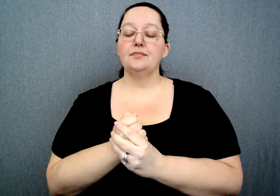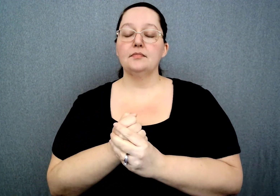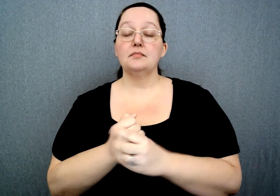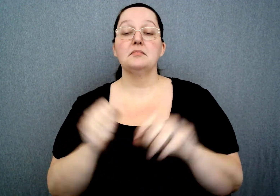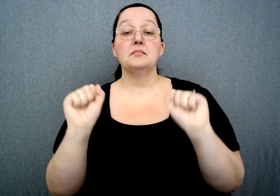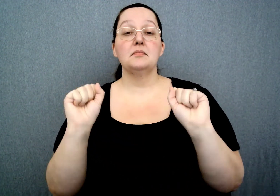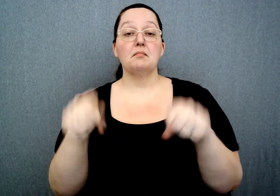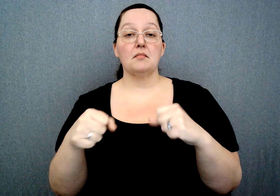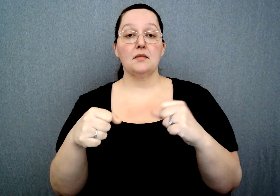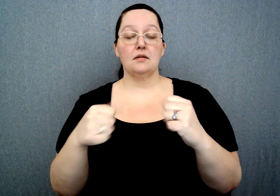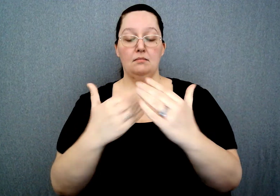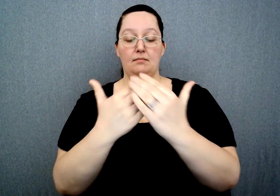sandwich.